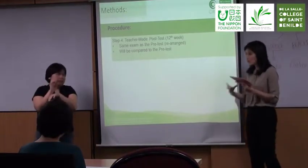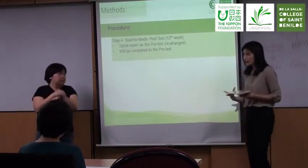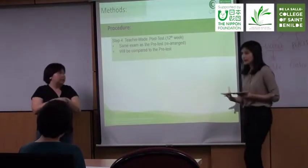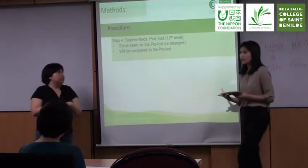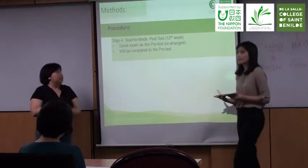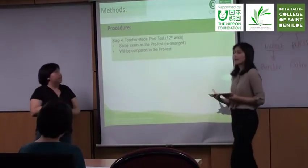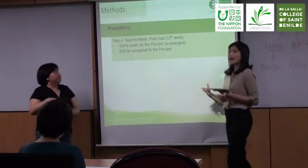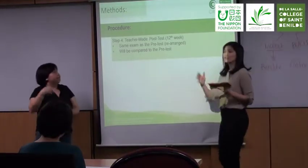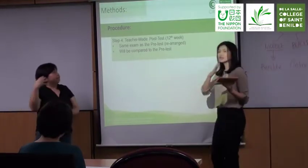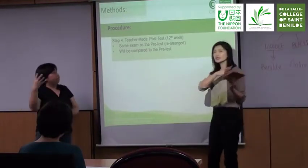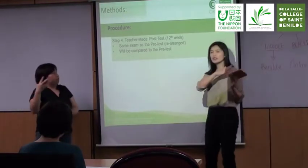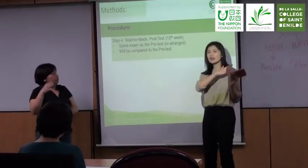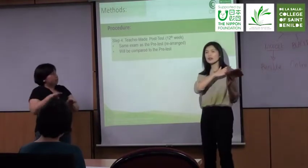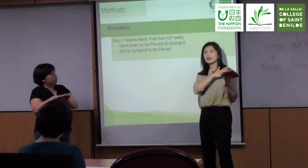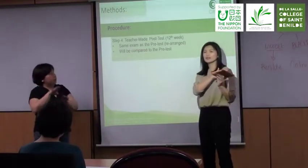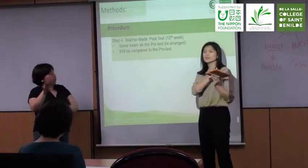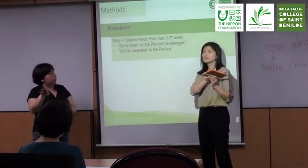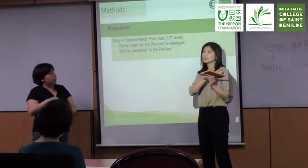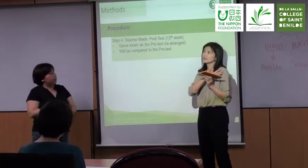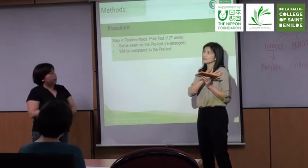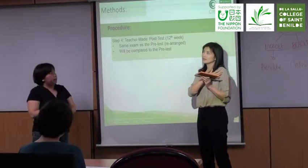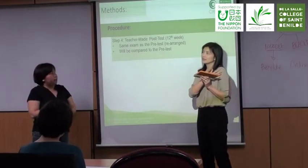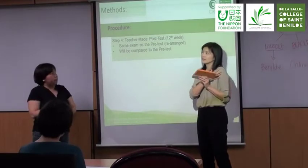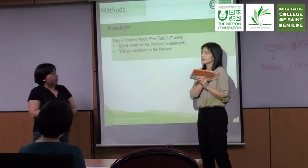Step 4, after the